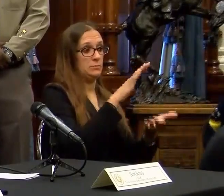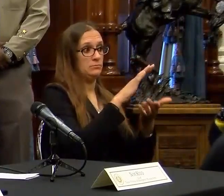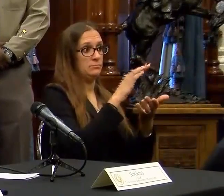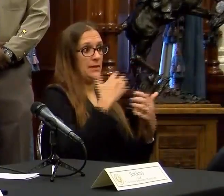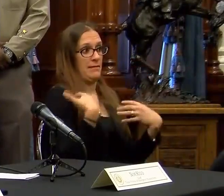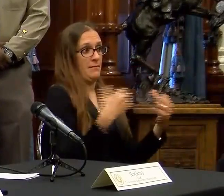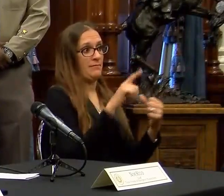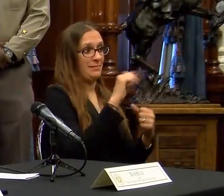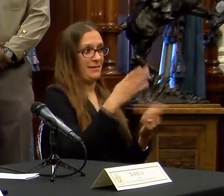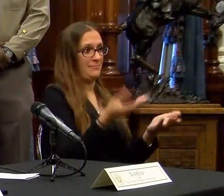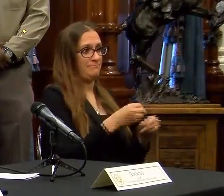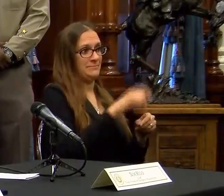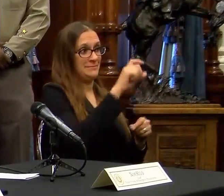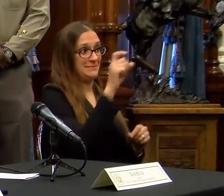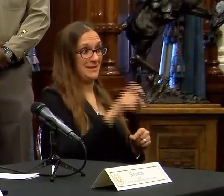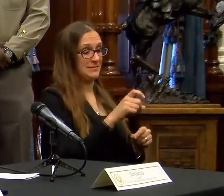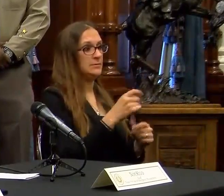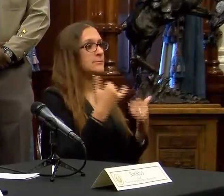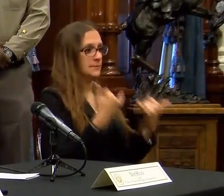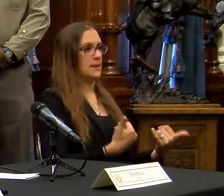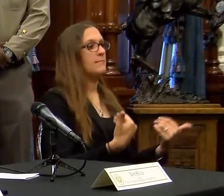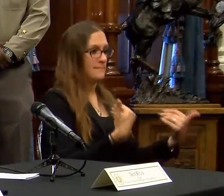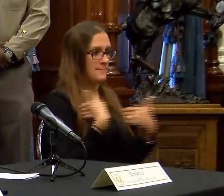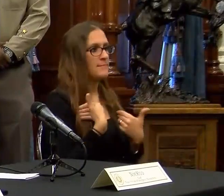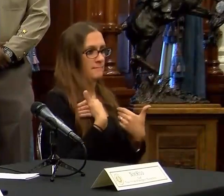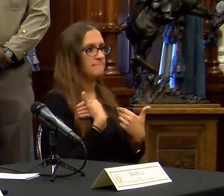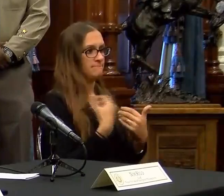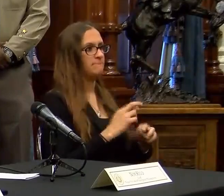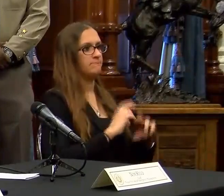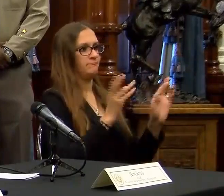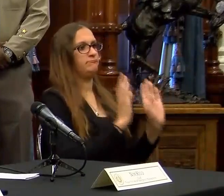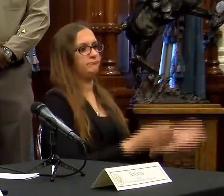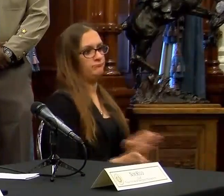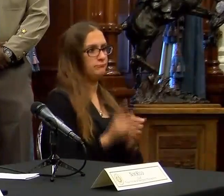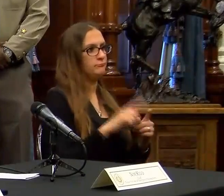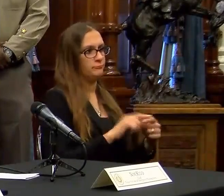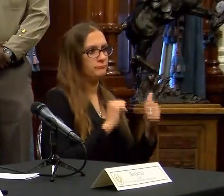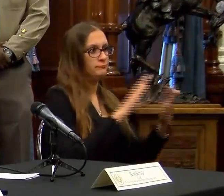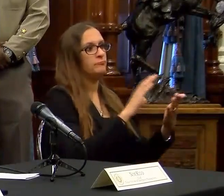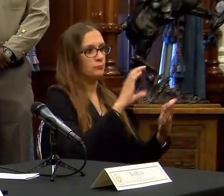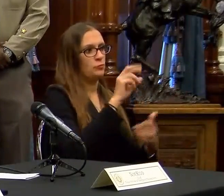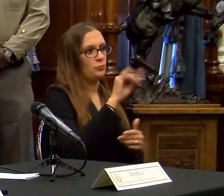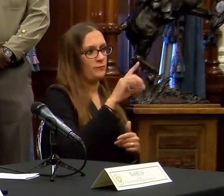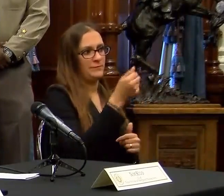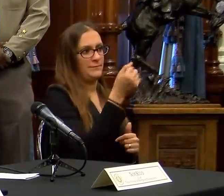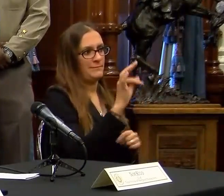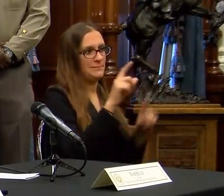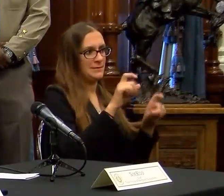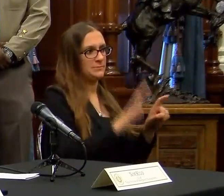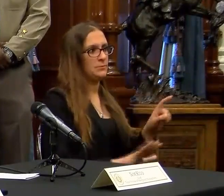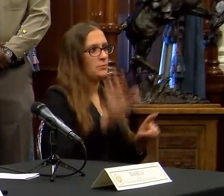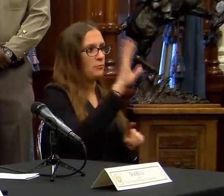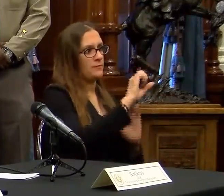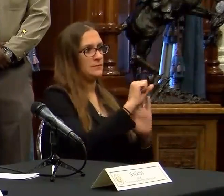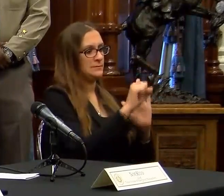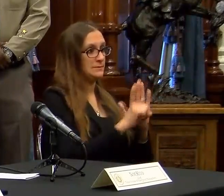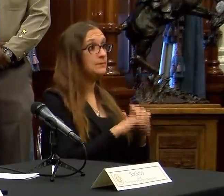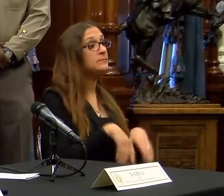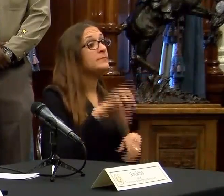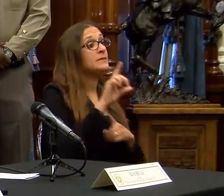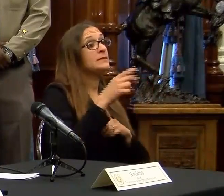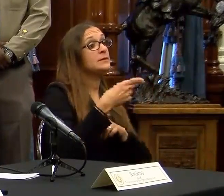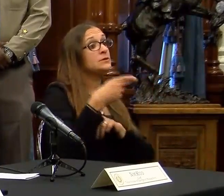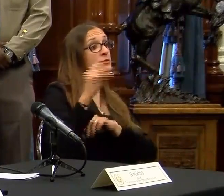labs in Texas are now equipped to perform COVID-19 testing throughout the state. DSHS